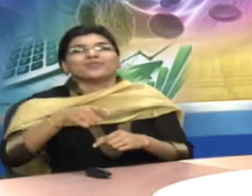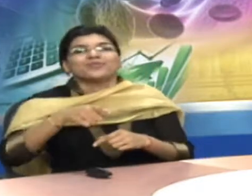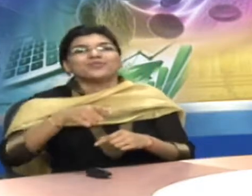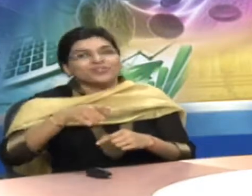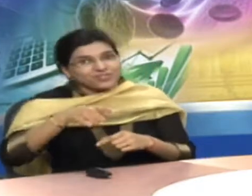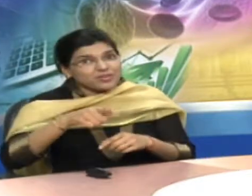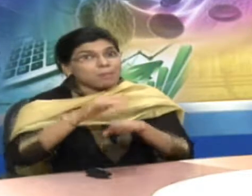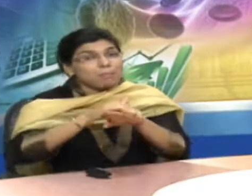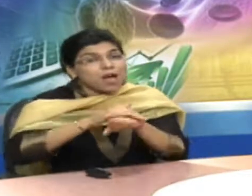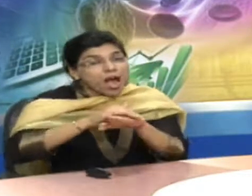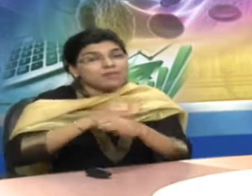careful